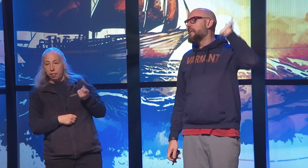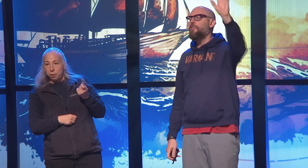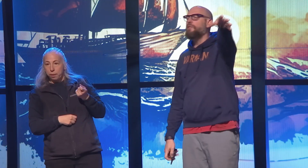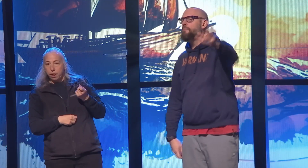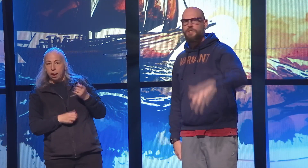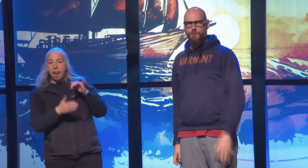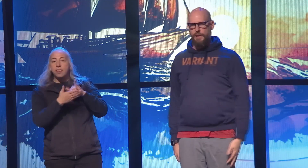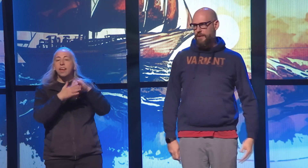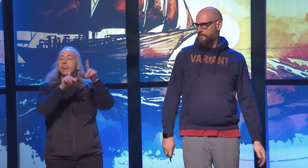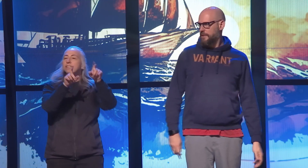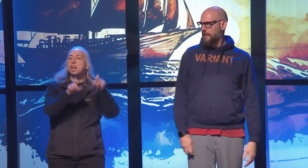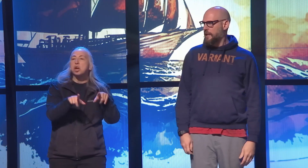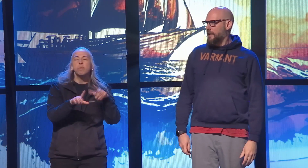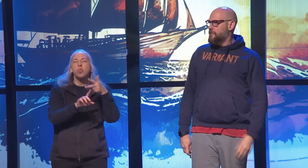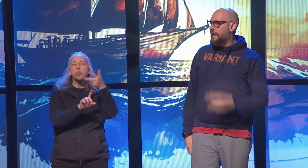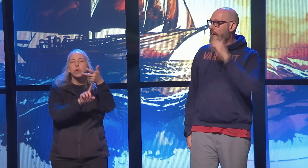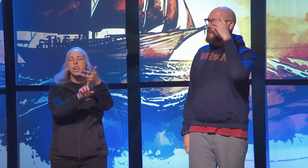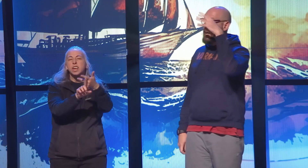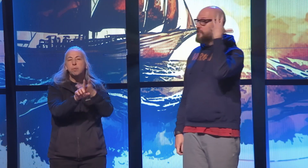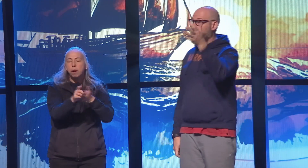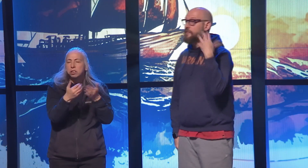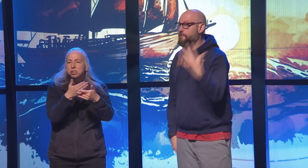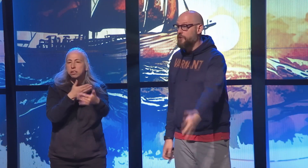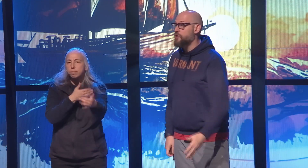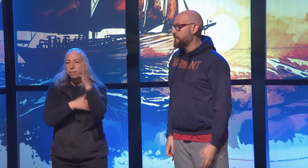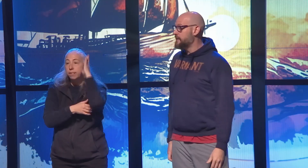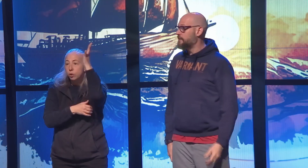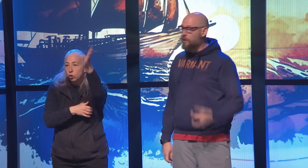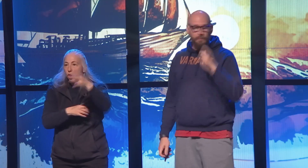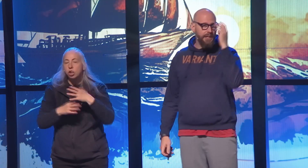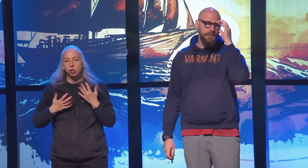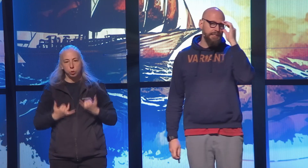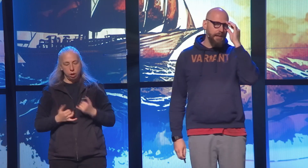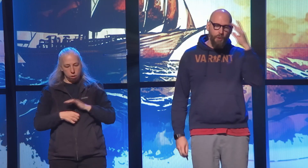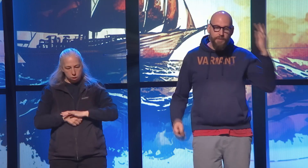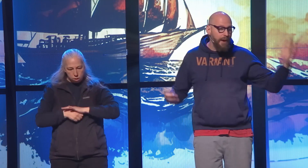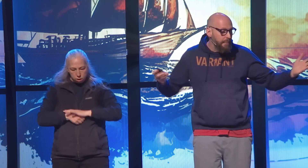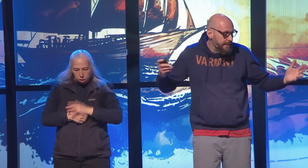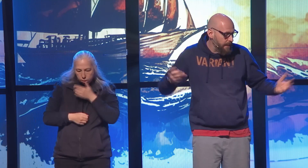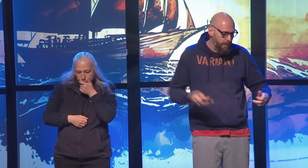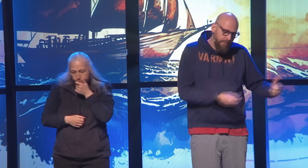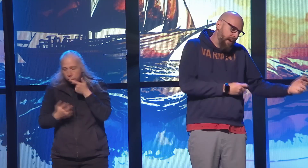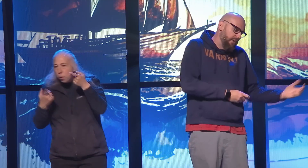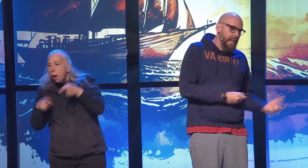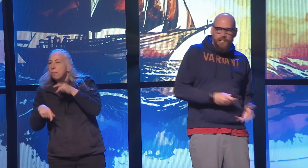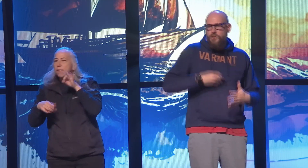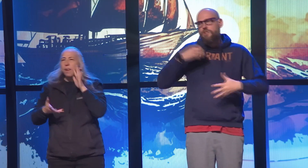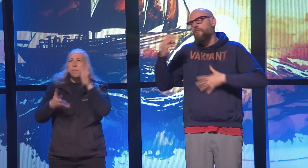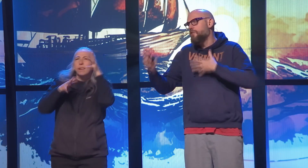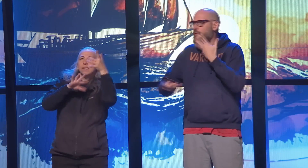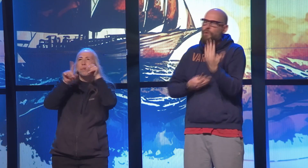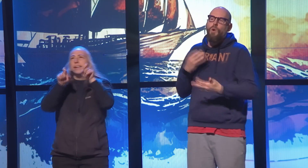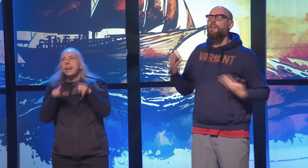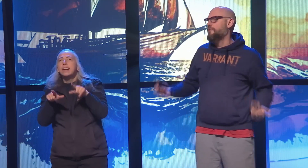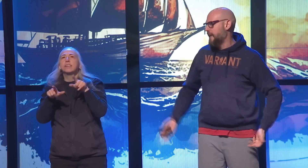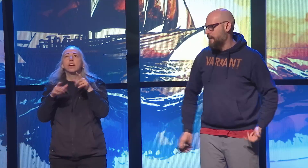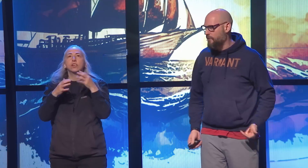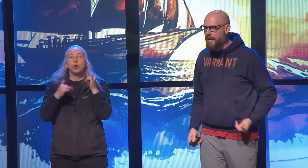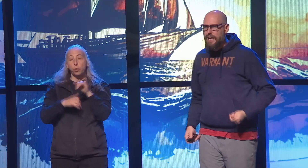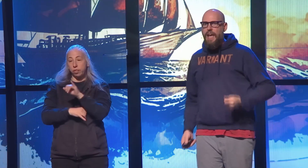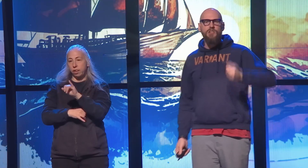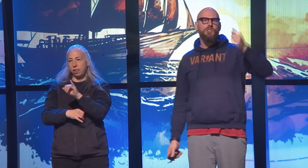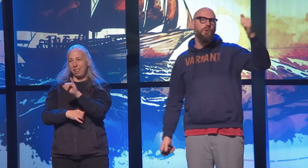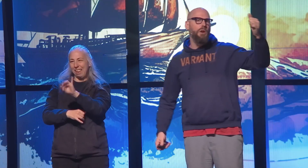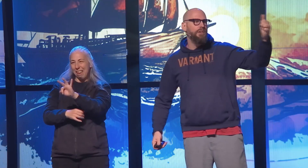is, like, say, 3 months away. So now you kind of start to feel the stress of it. Oh my goodness, like, what if I mess up? What if I don't? And so you start doing the what if